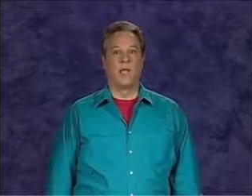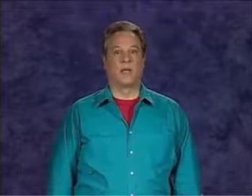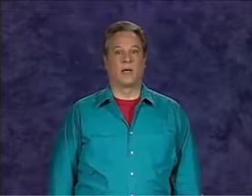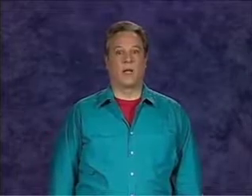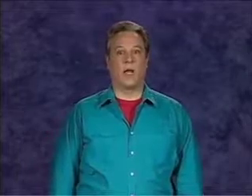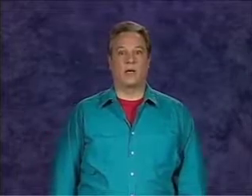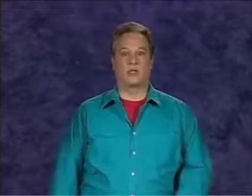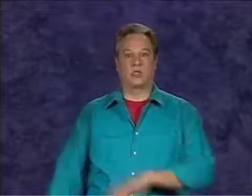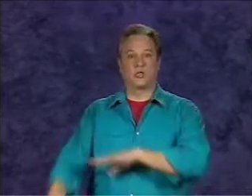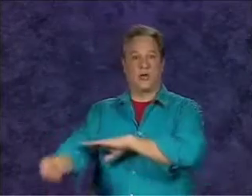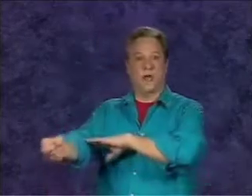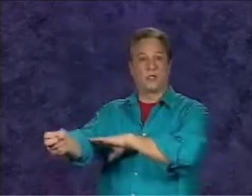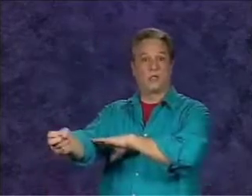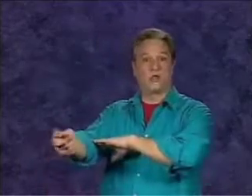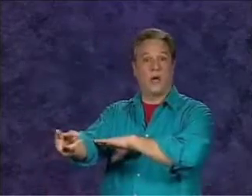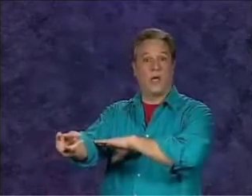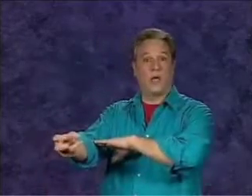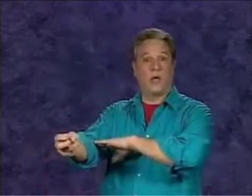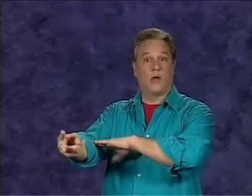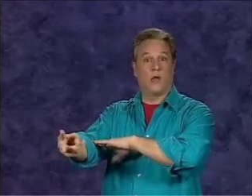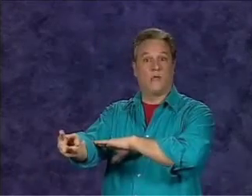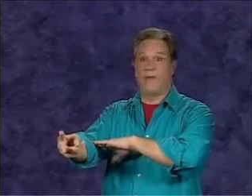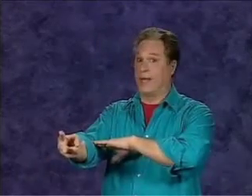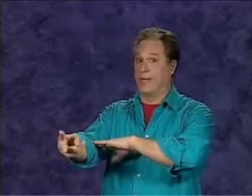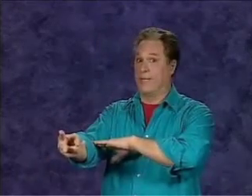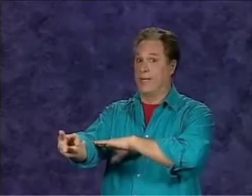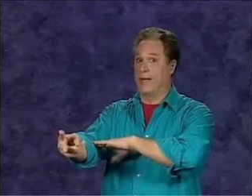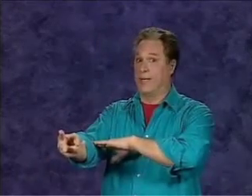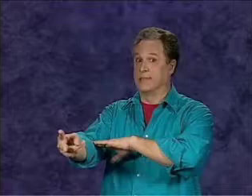The clock strikes 12 at midnight.